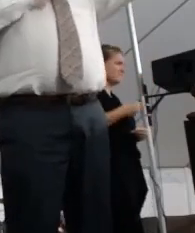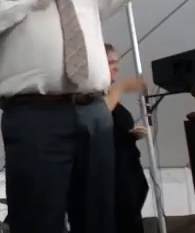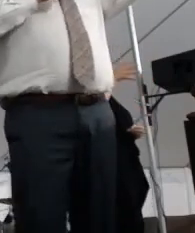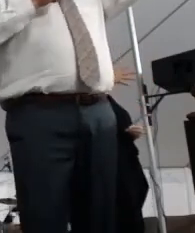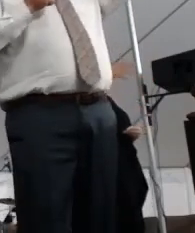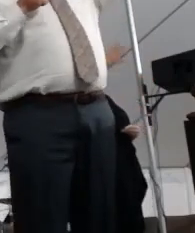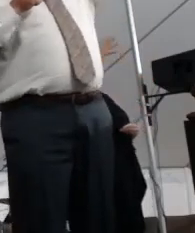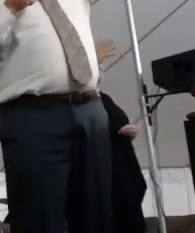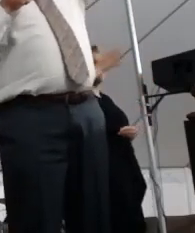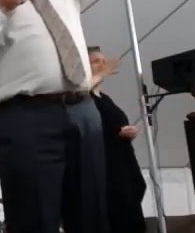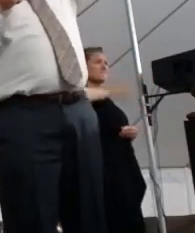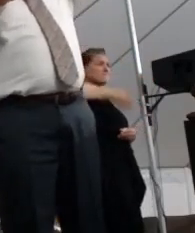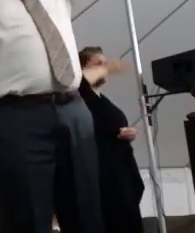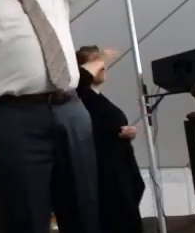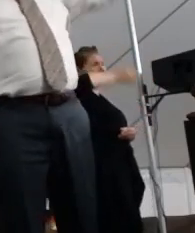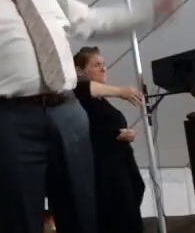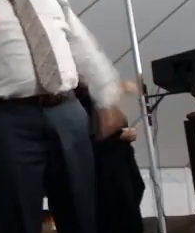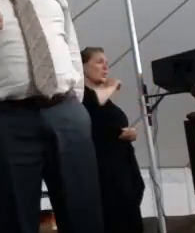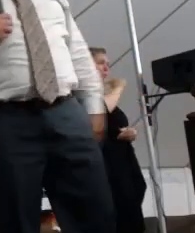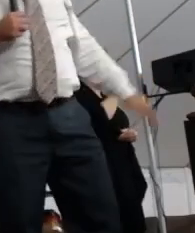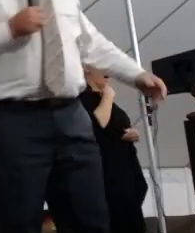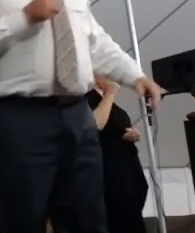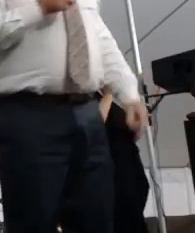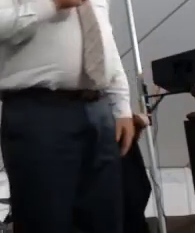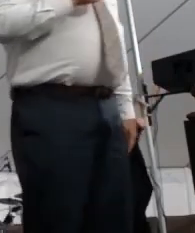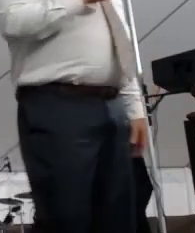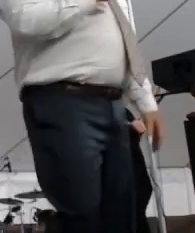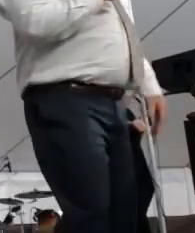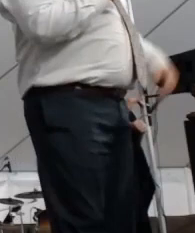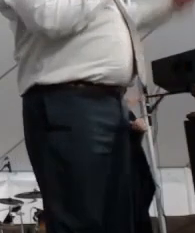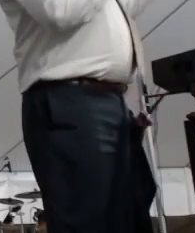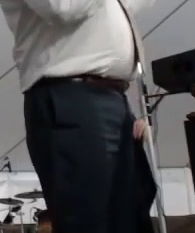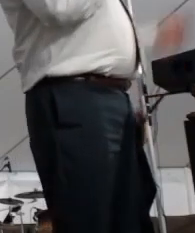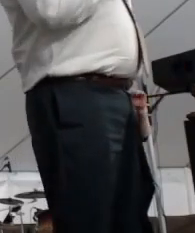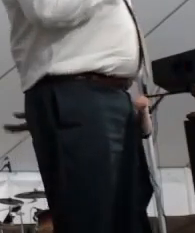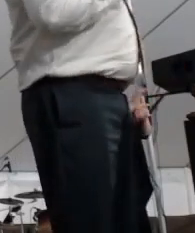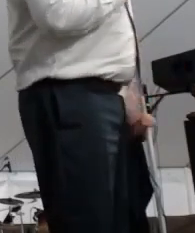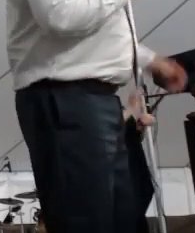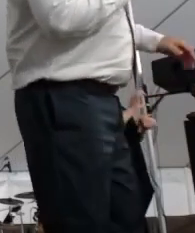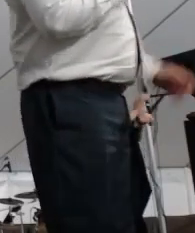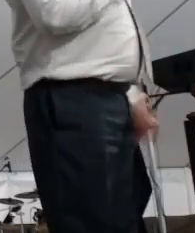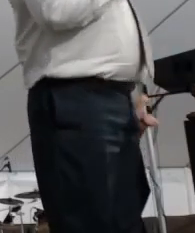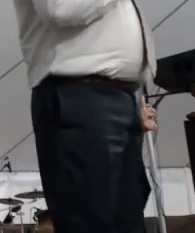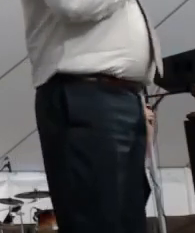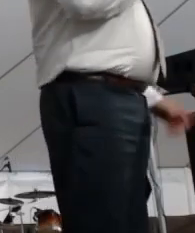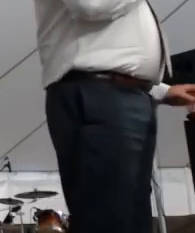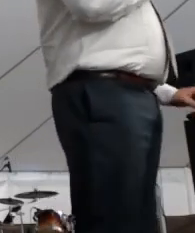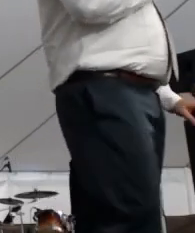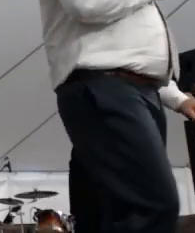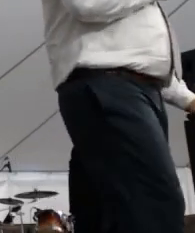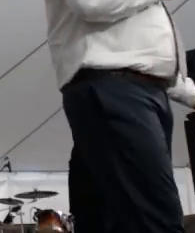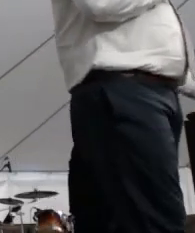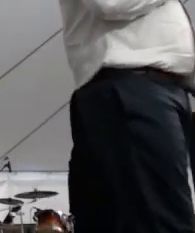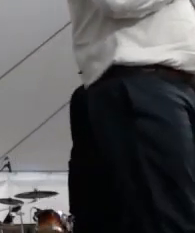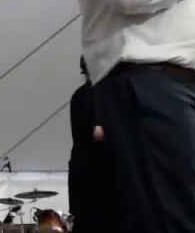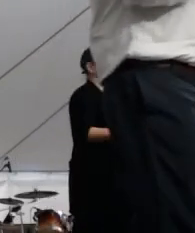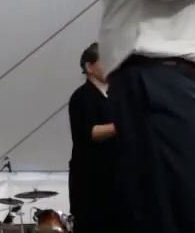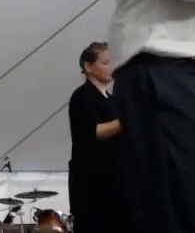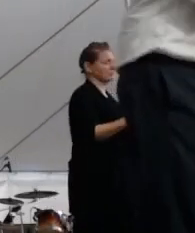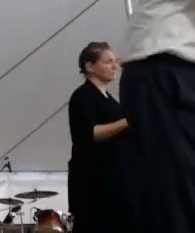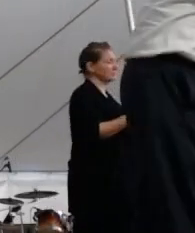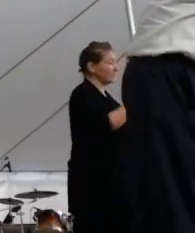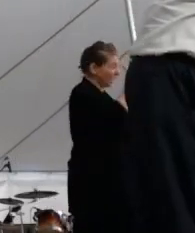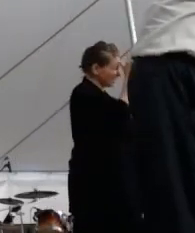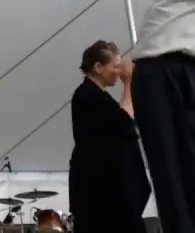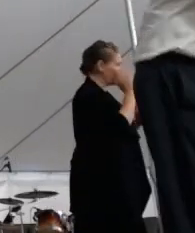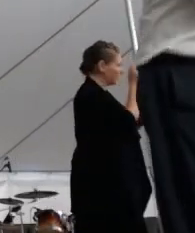you don't have that apostolic lineage. It's because you're first generation. It's because, the devil